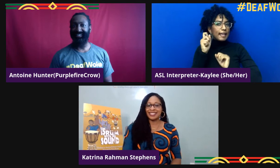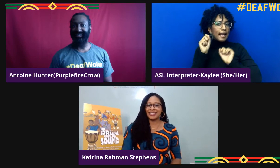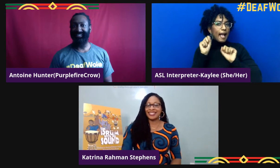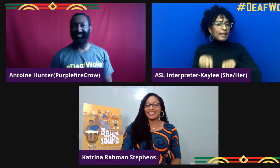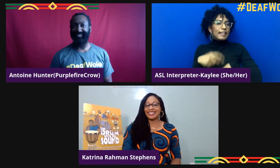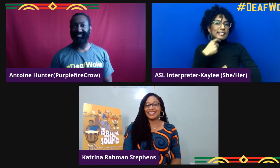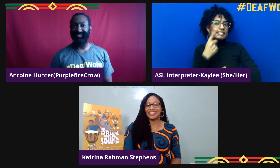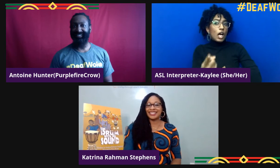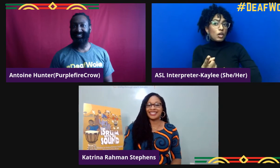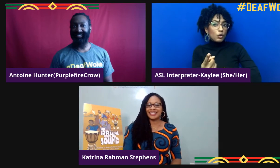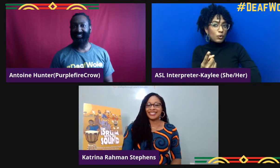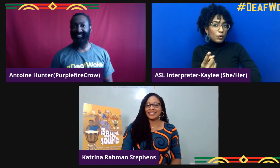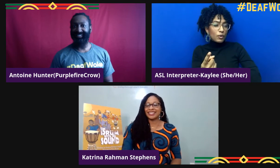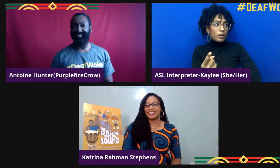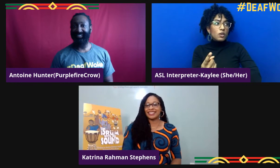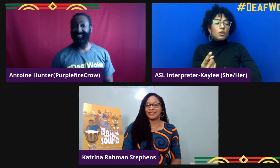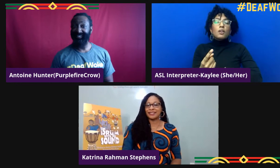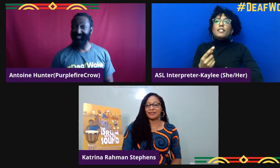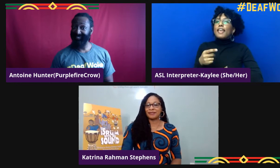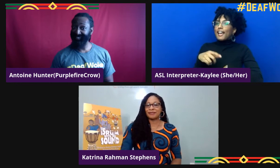success.